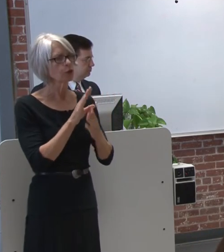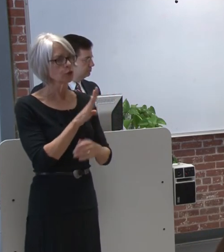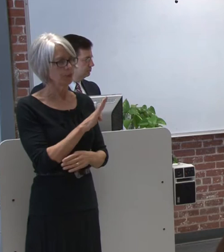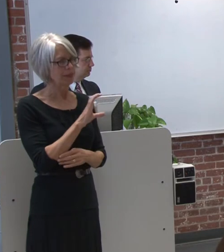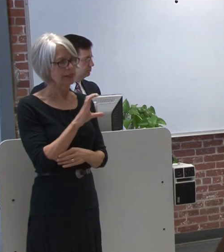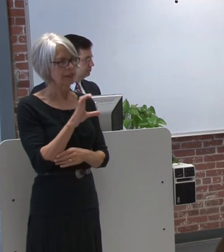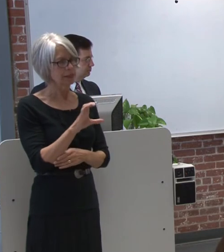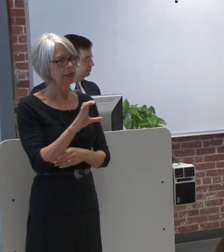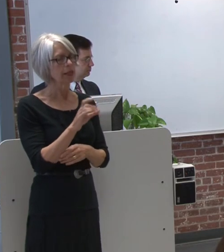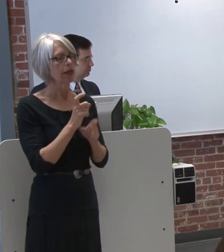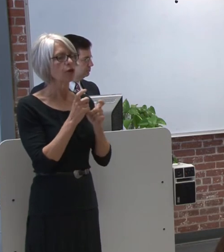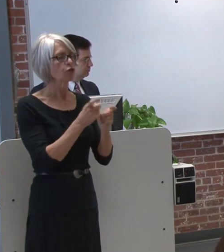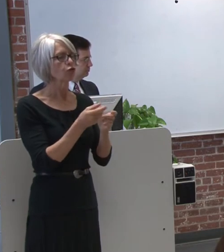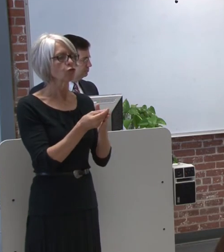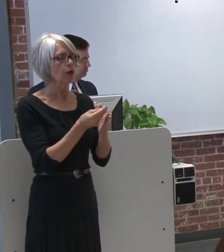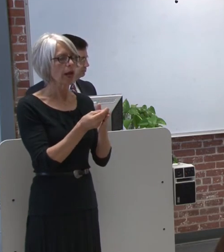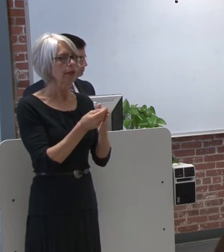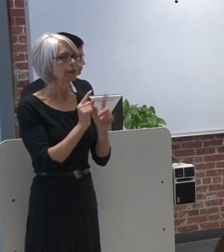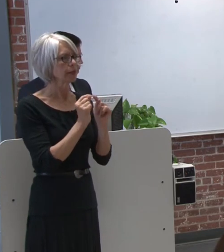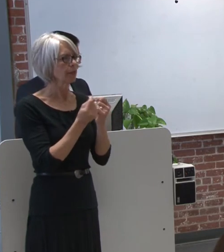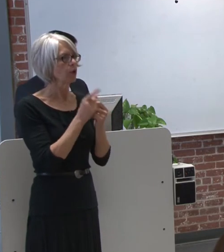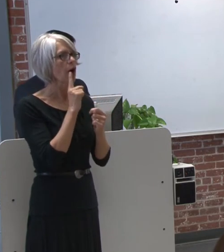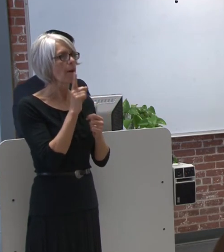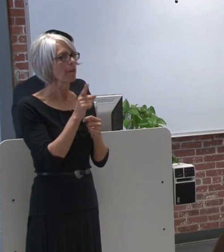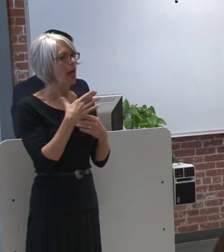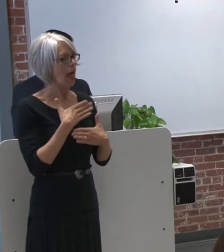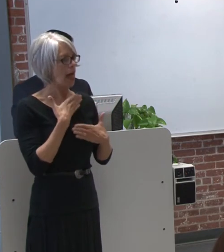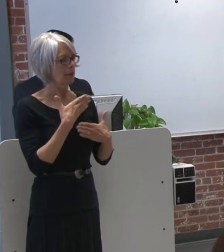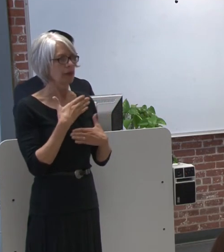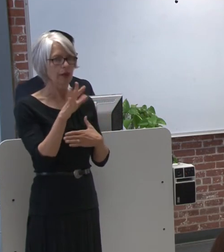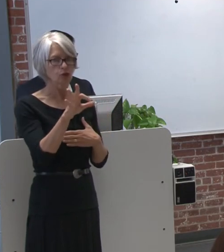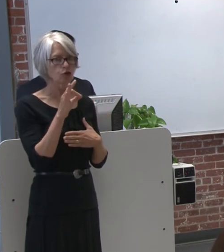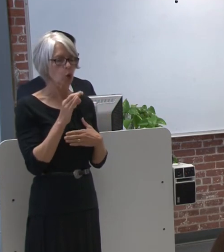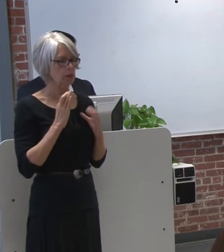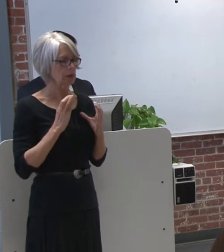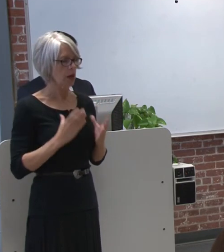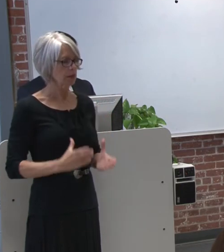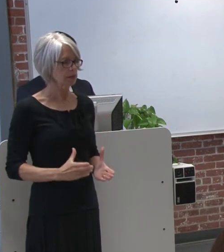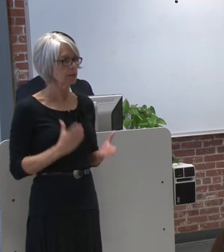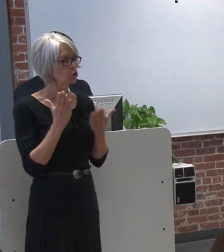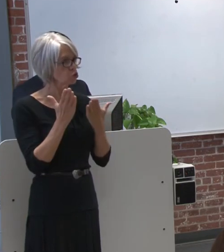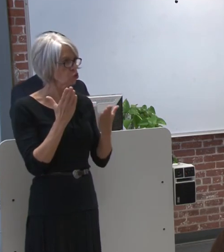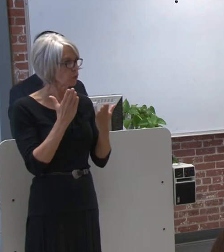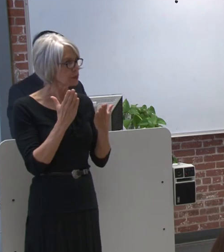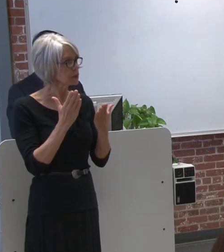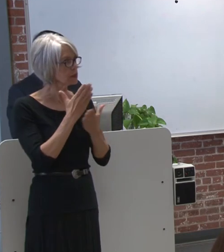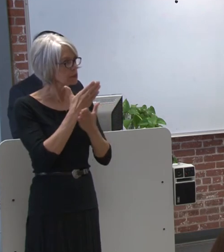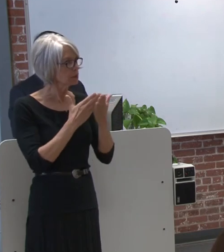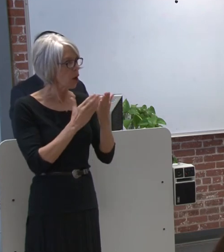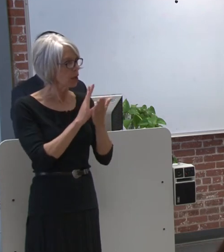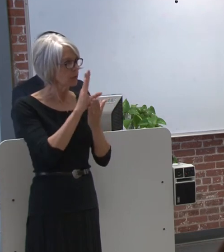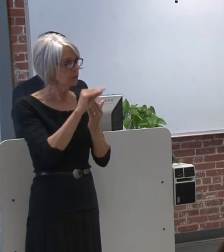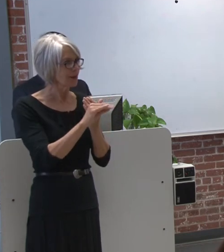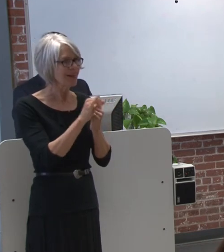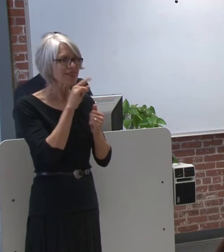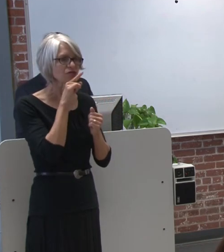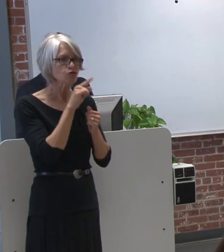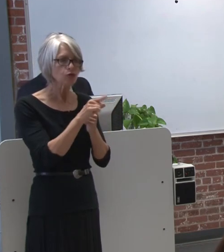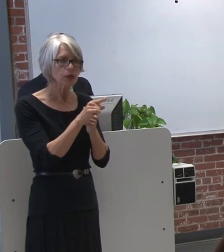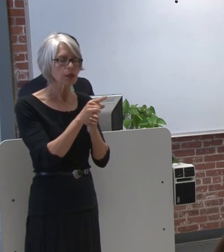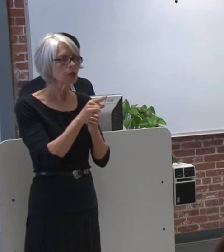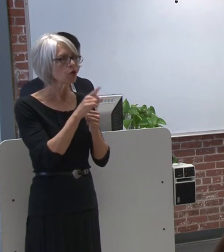for their selection of the customer service agenda and curriculum, because that really is, you know, pervasive through any